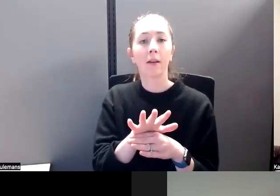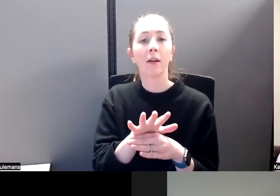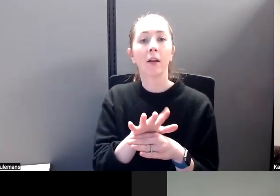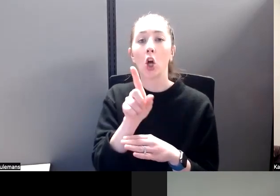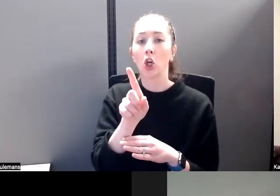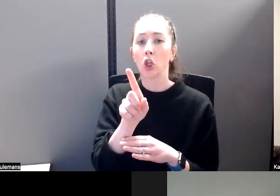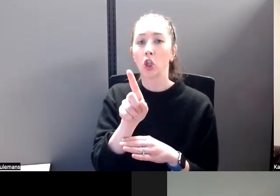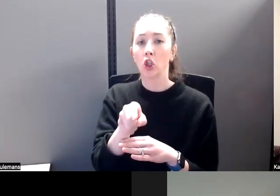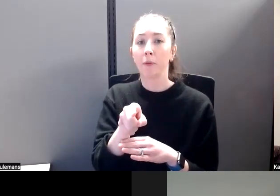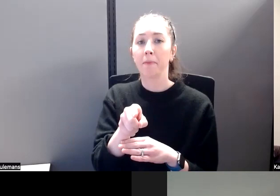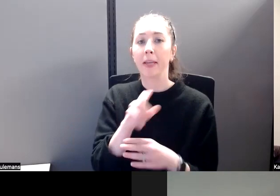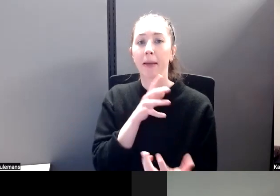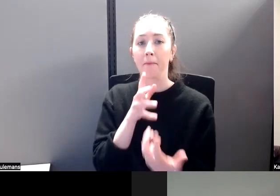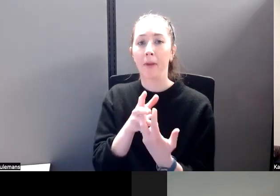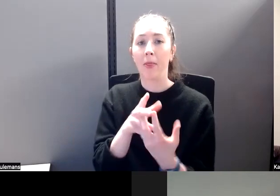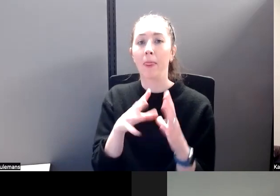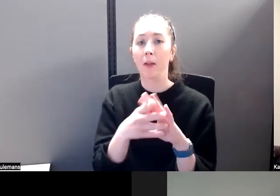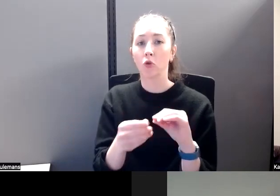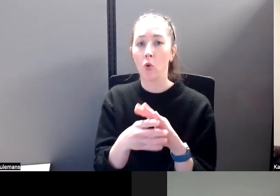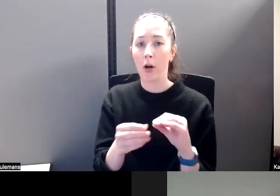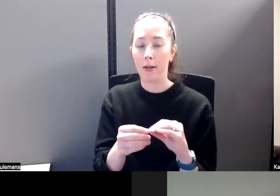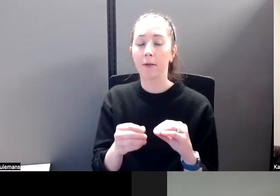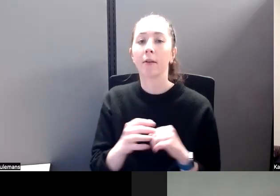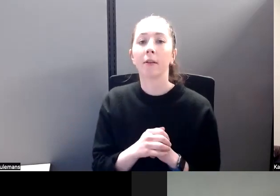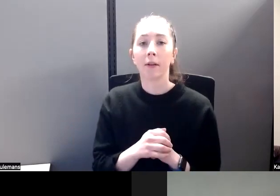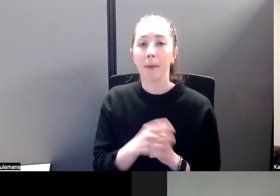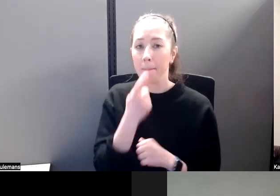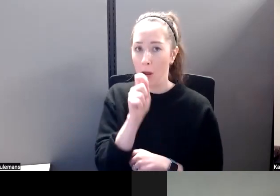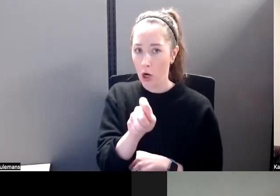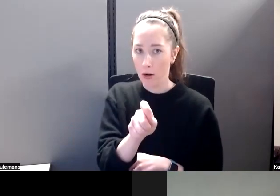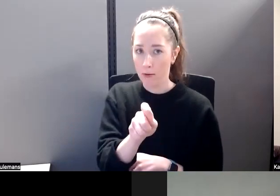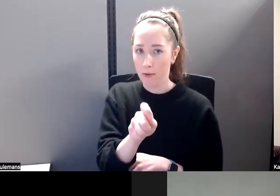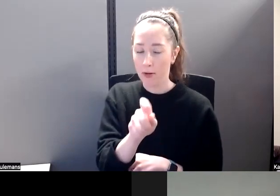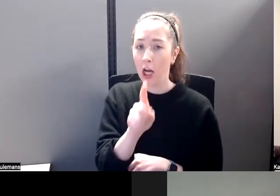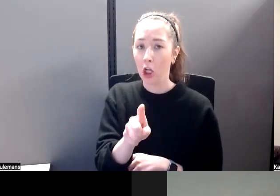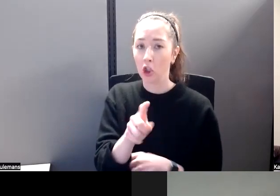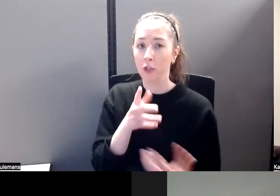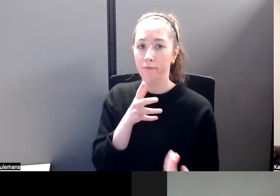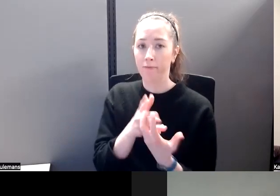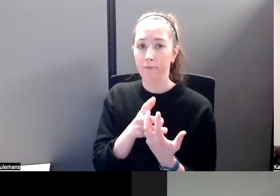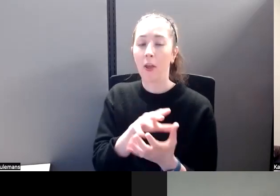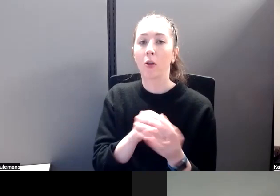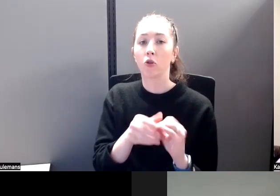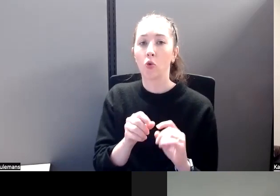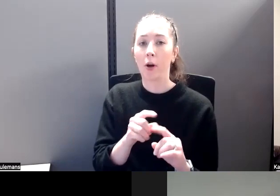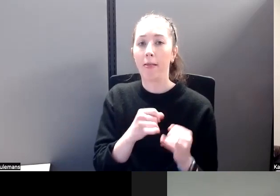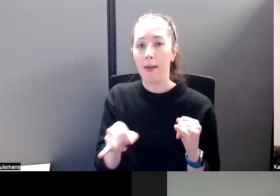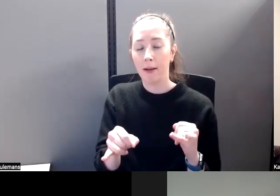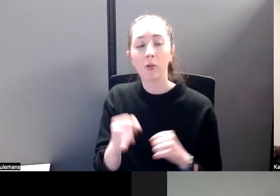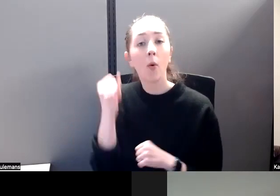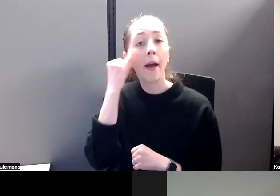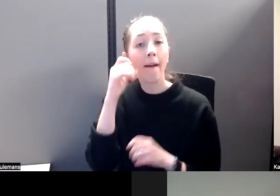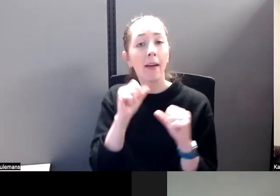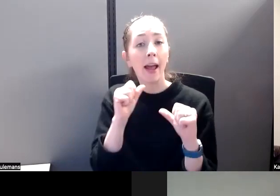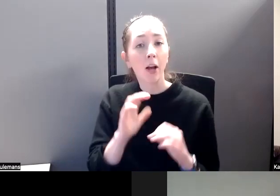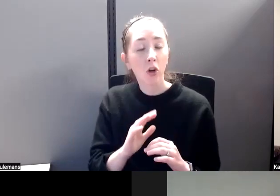should be in service to the story. That's number one. Period. It should service the story. So if an actor is, you